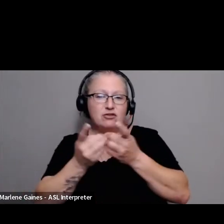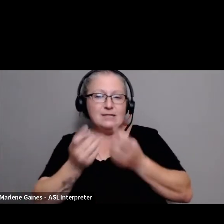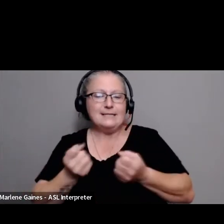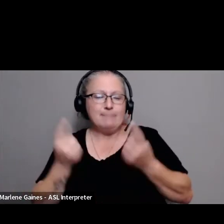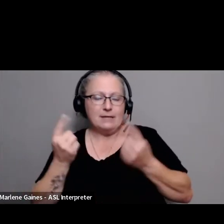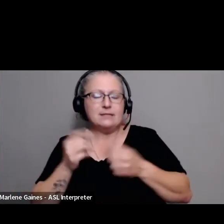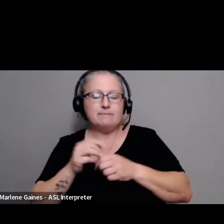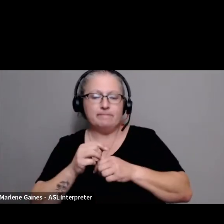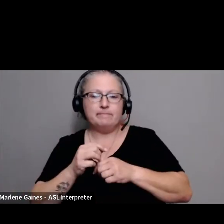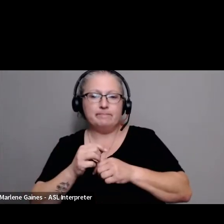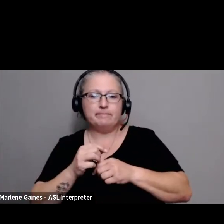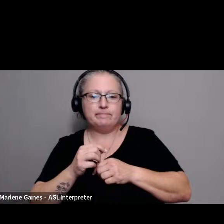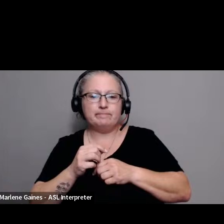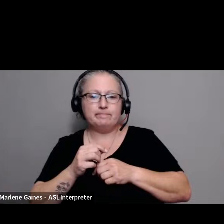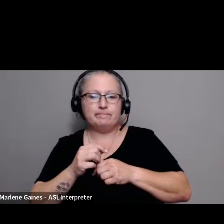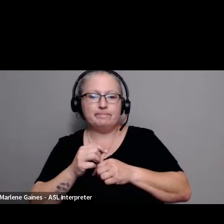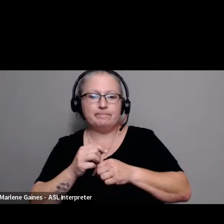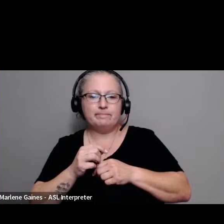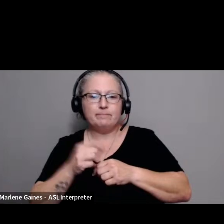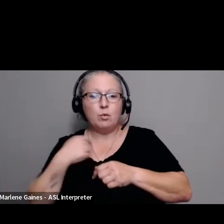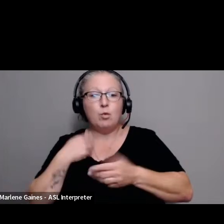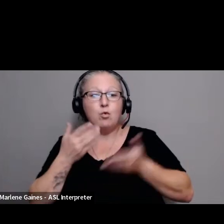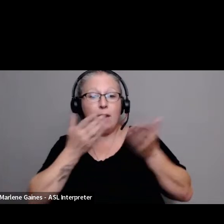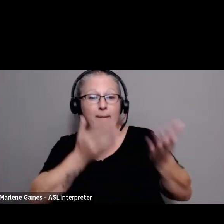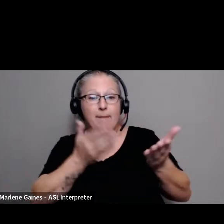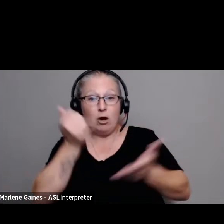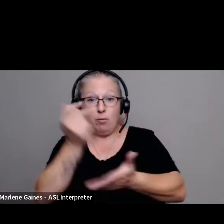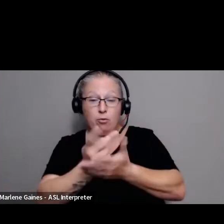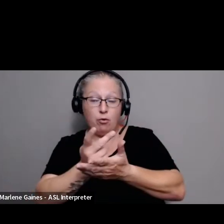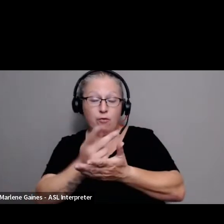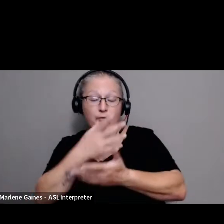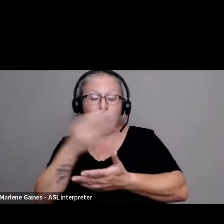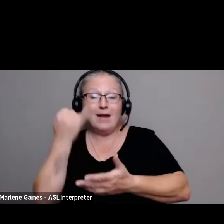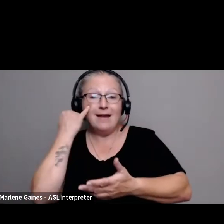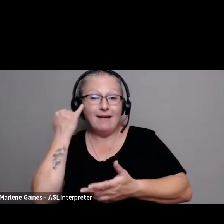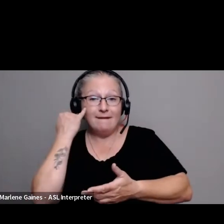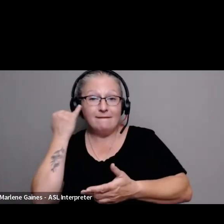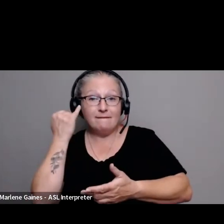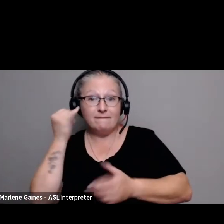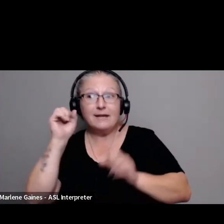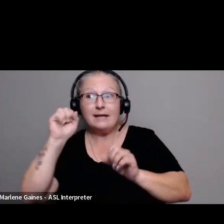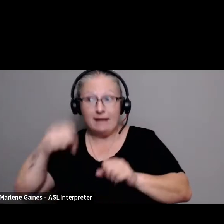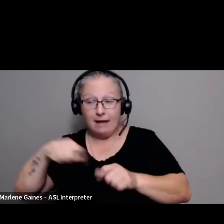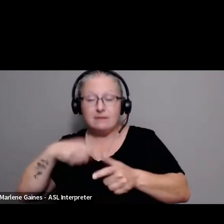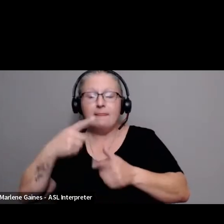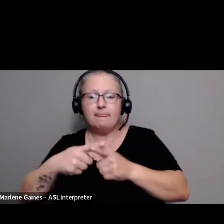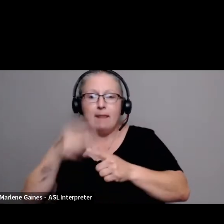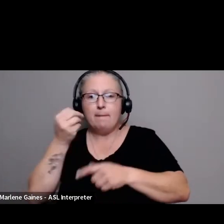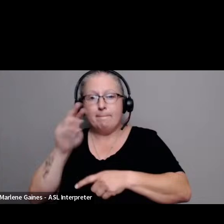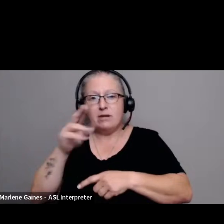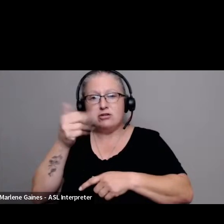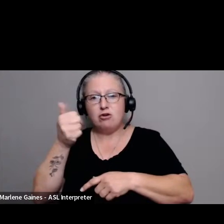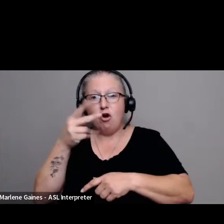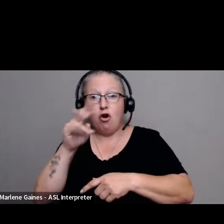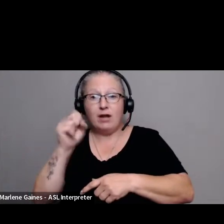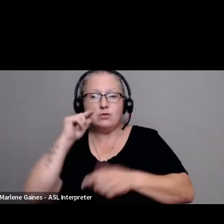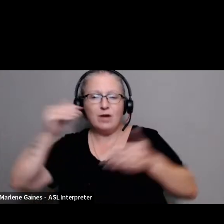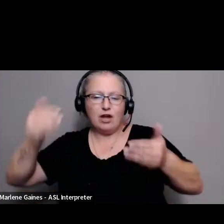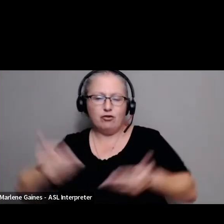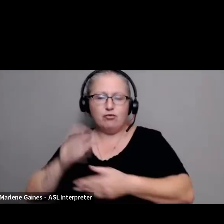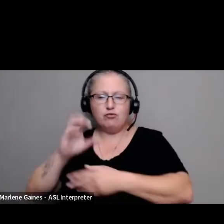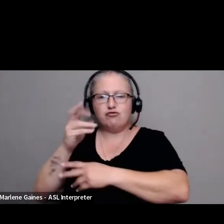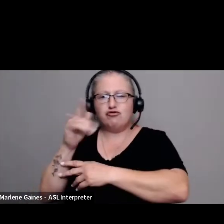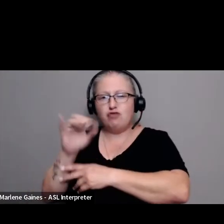expenses. We recommend approval, and if so, then Mr. Hawkins will introduce Charlie